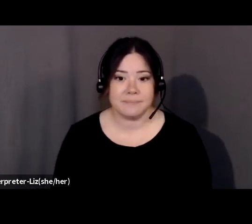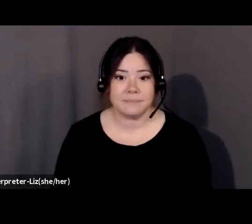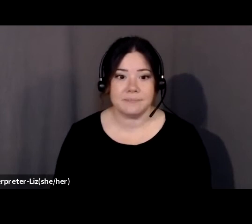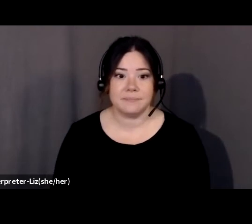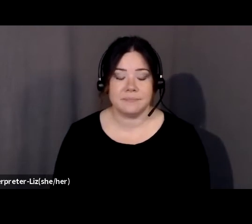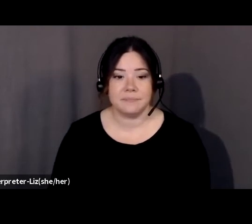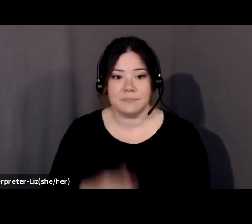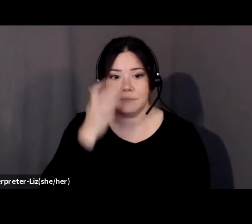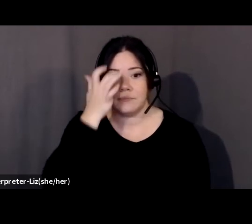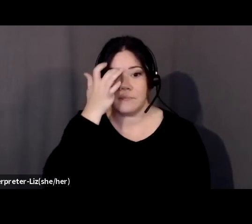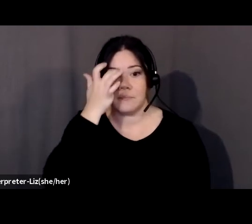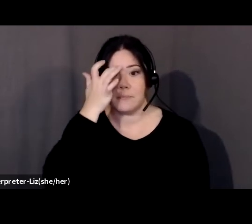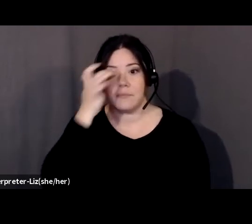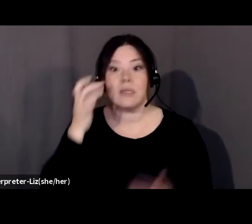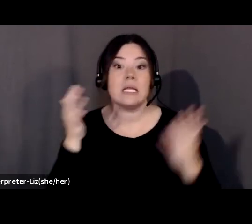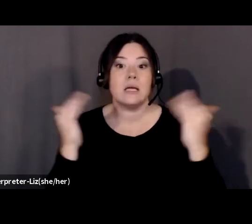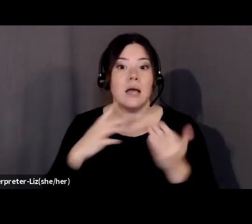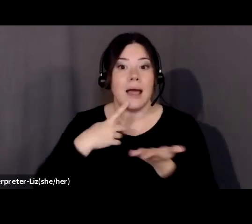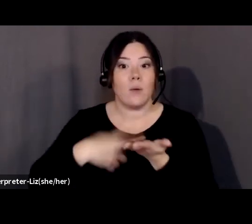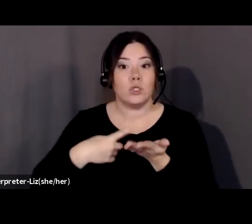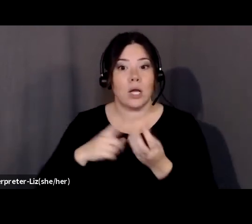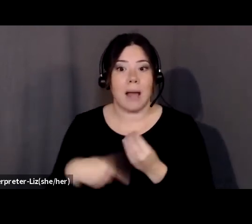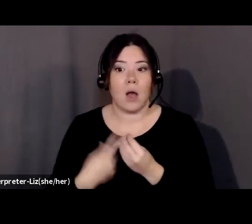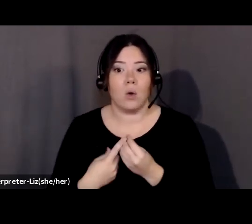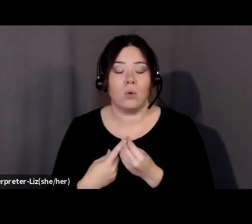So I'm going to talk a little bit about